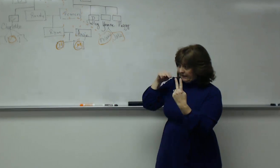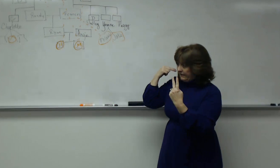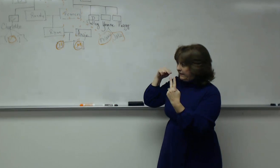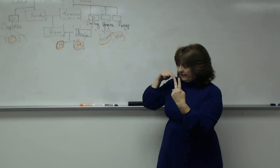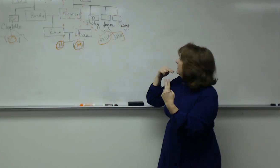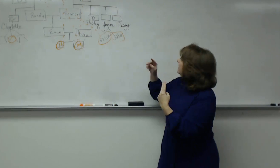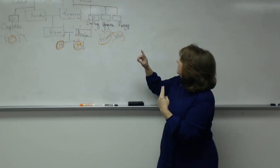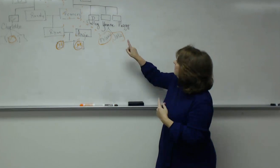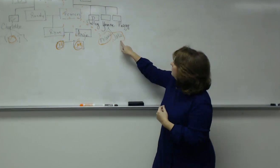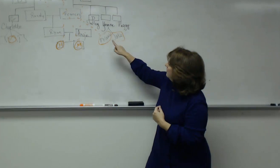2 nieces.